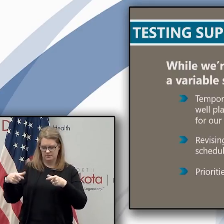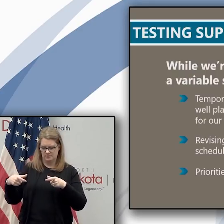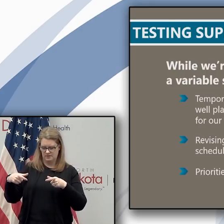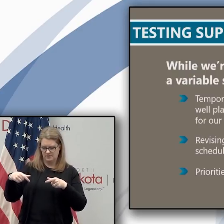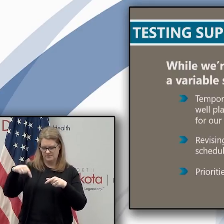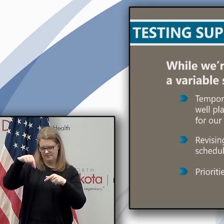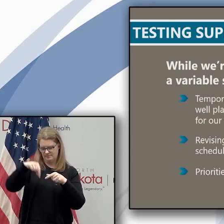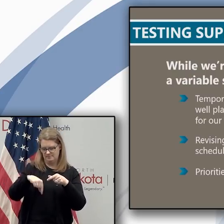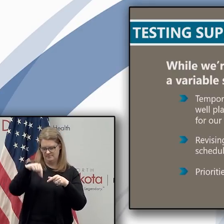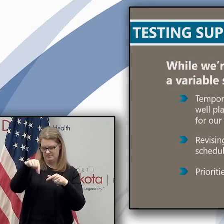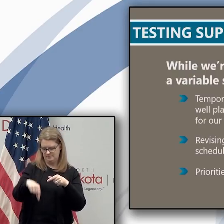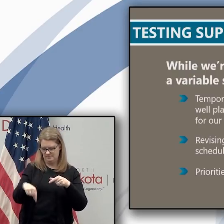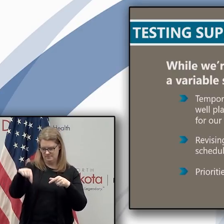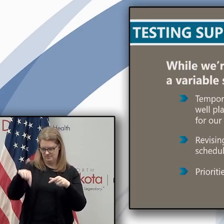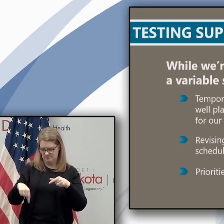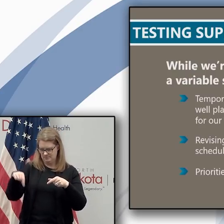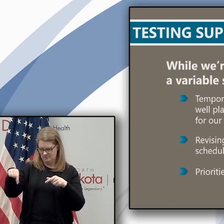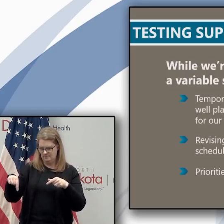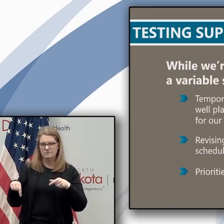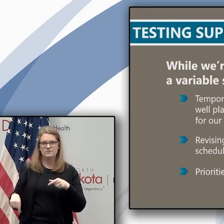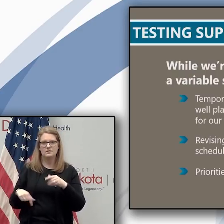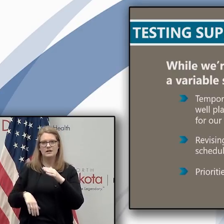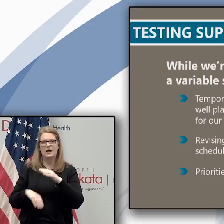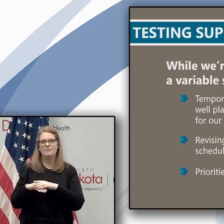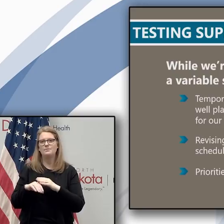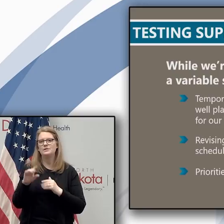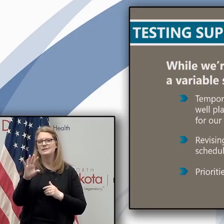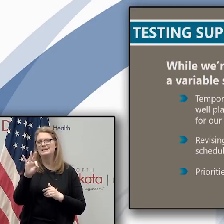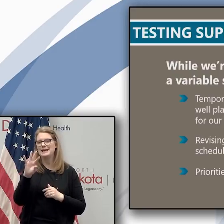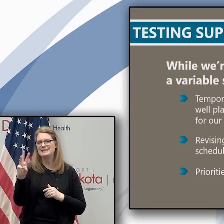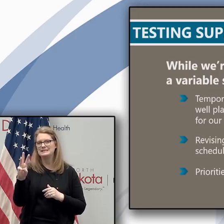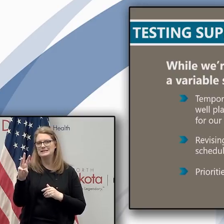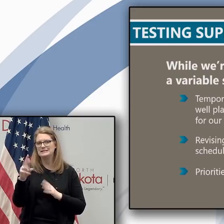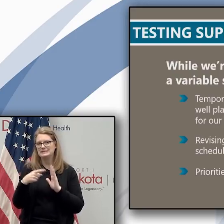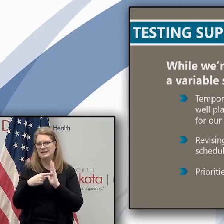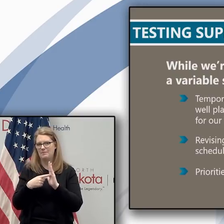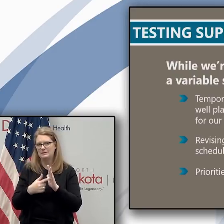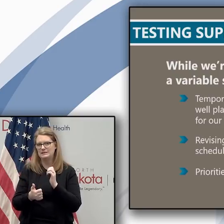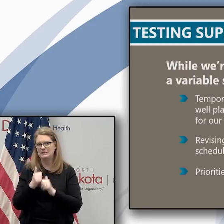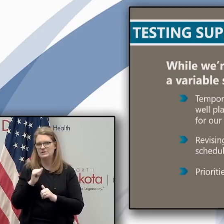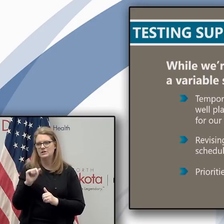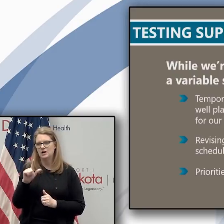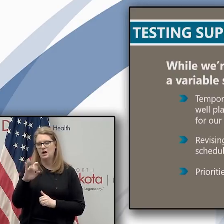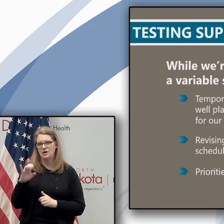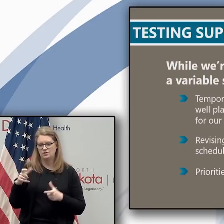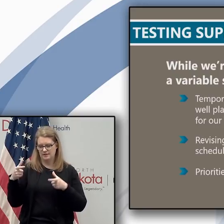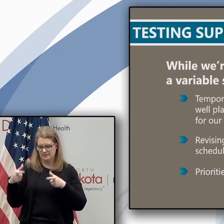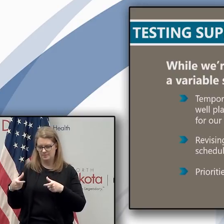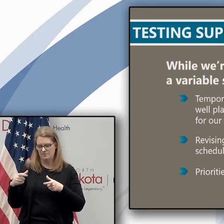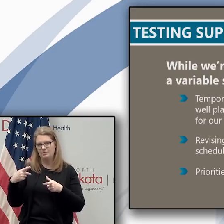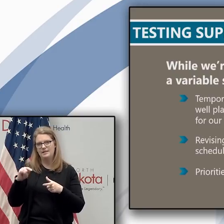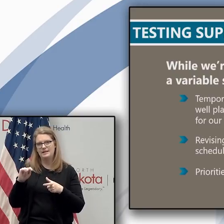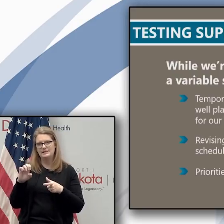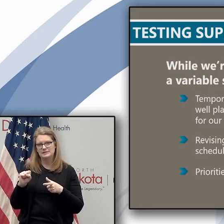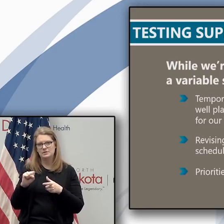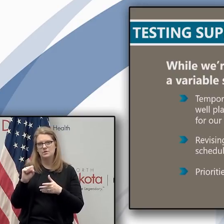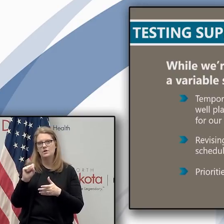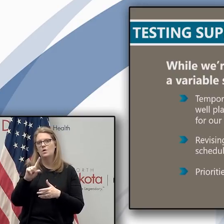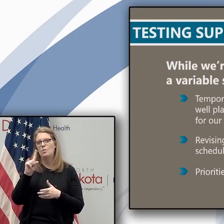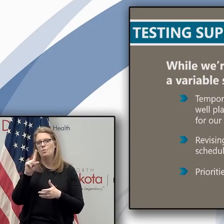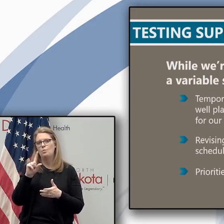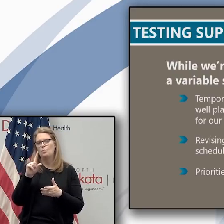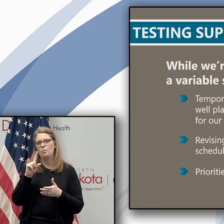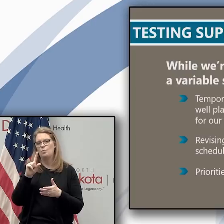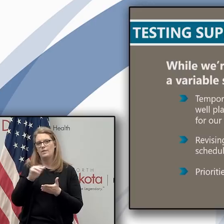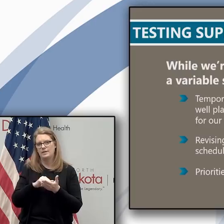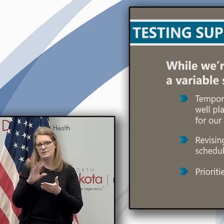plates. They can hold up to 96 apiece. Samples in here, 100 of these plates will get us 9,600